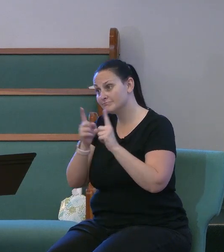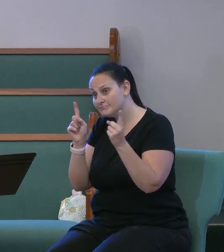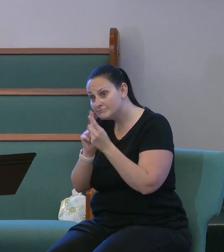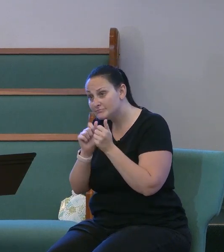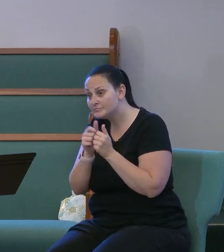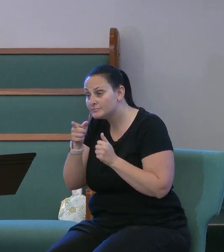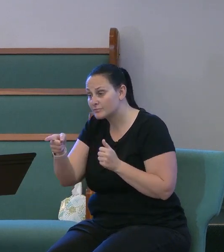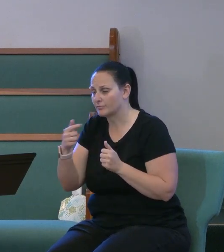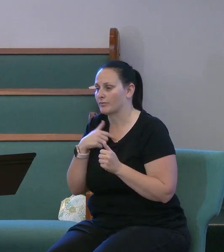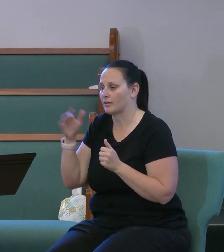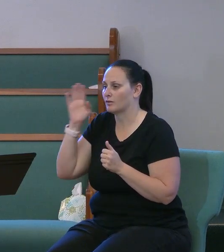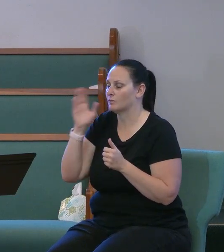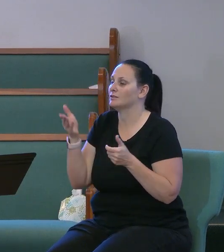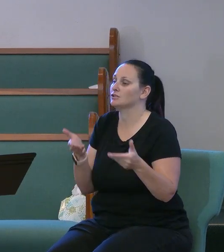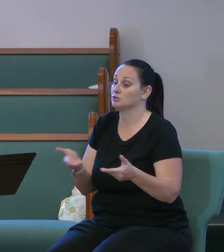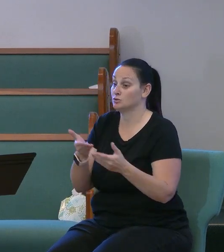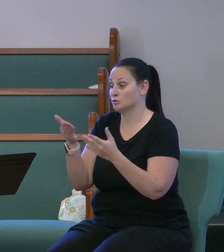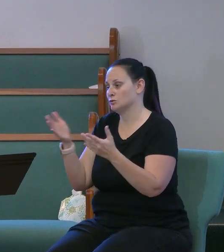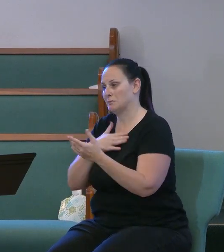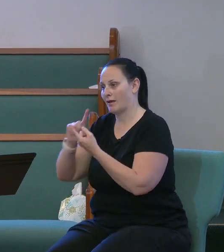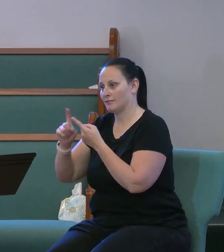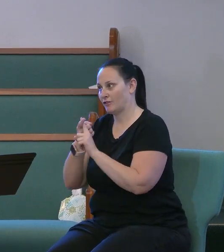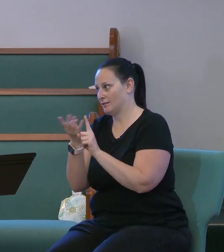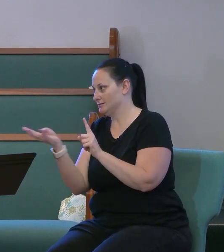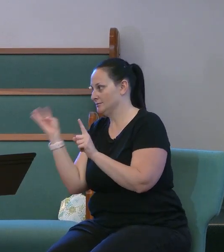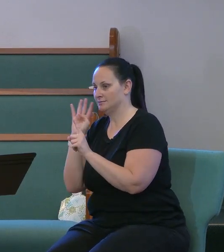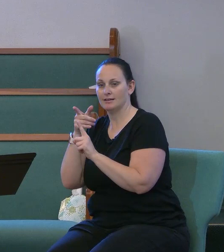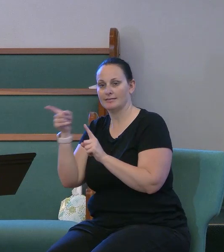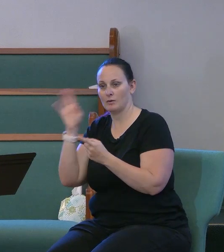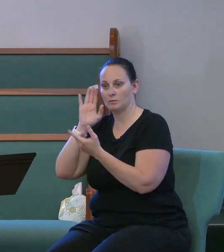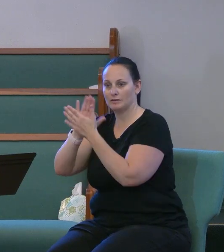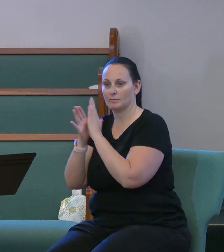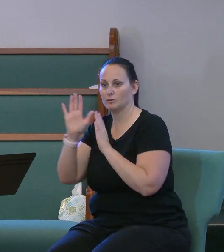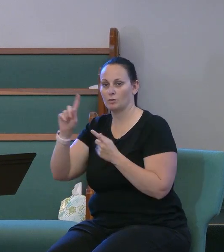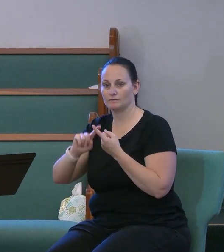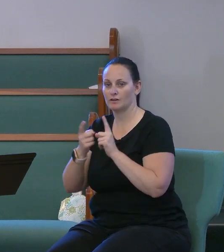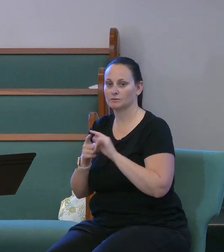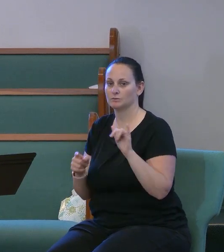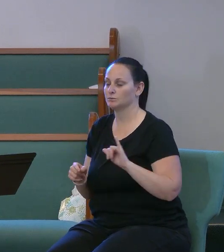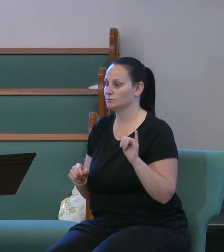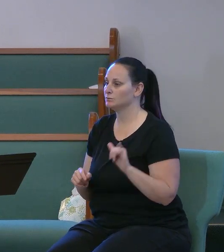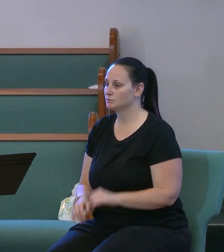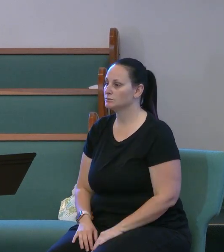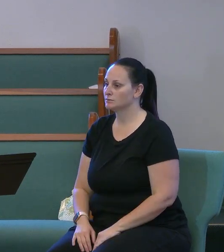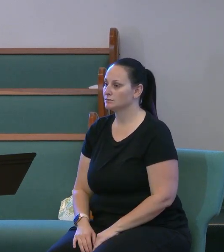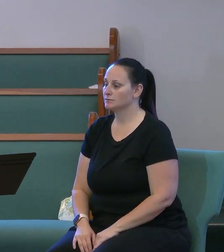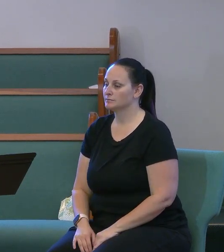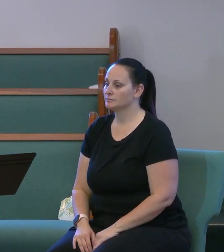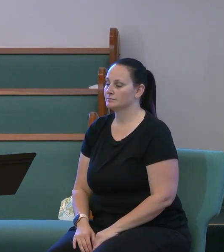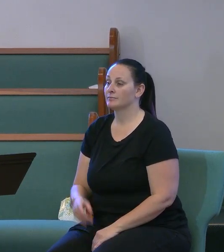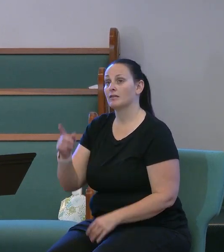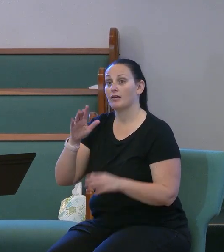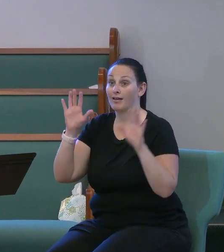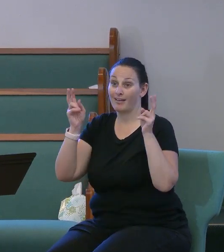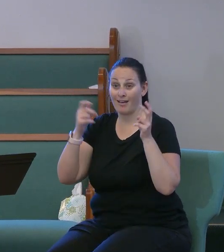let me furthermore introduce you to my friends so that they will be your friends. It moves us beyond a statement of I'm